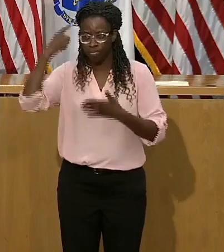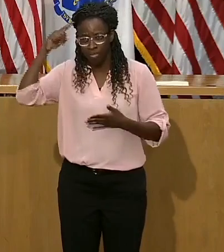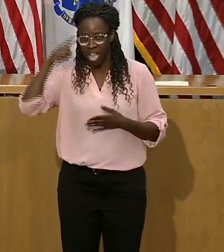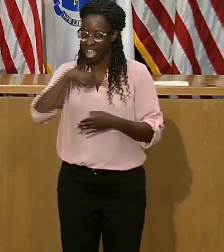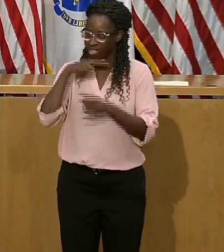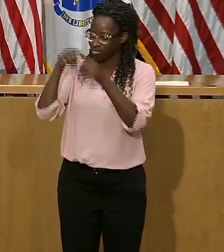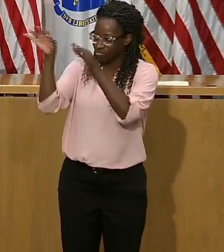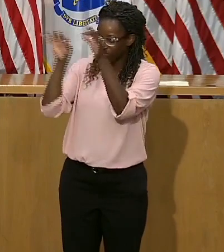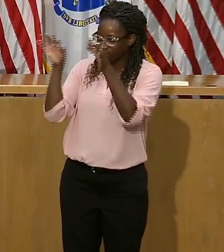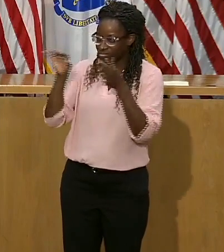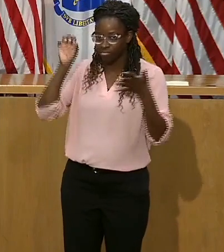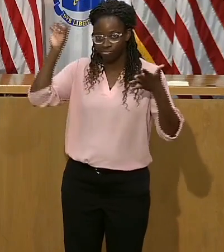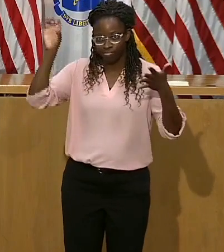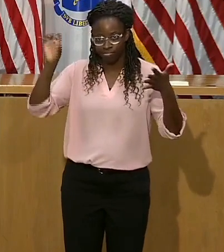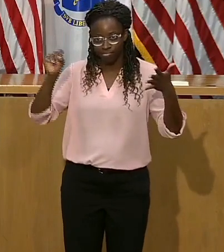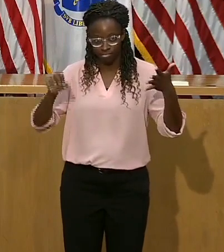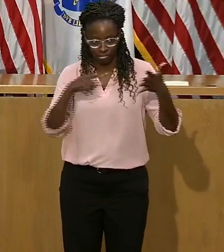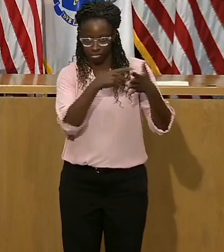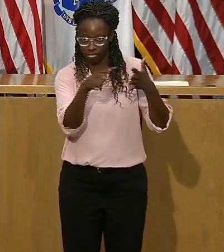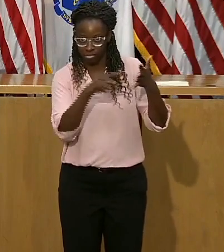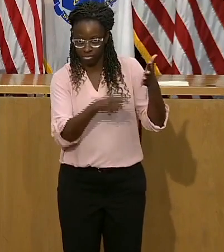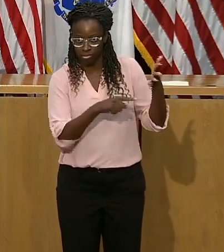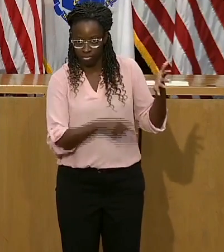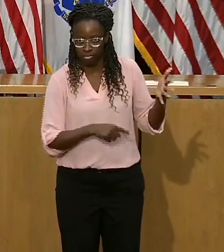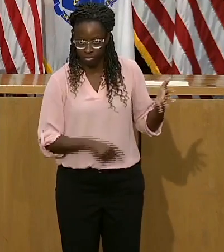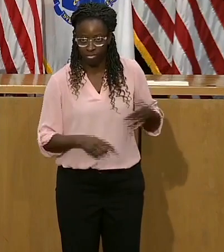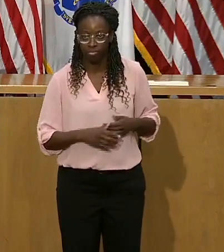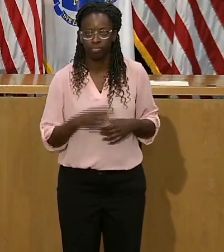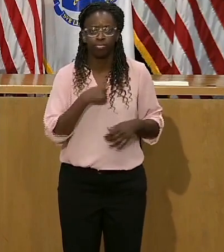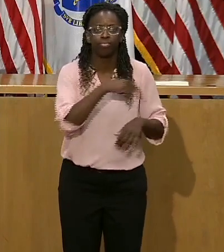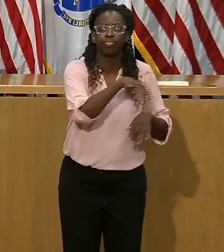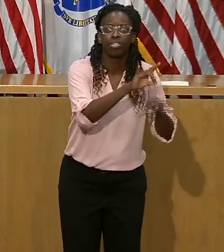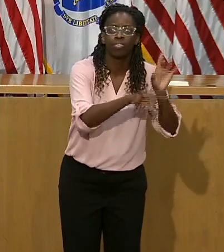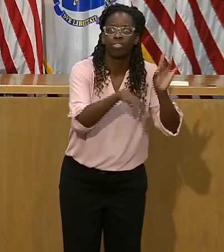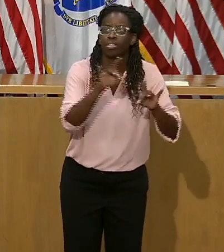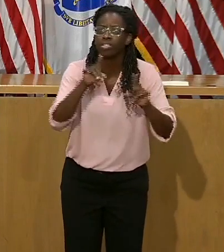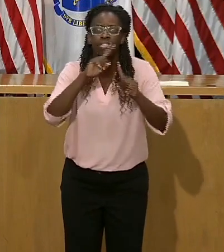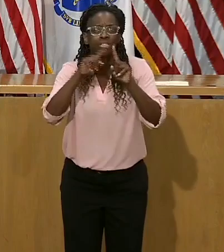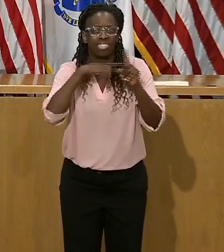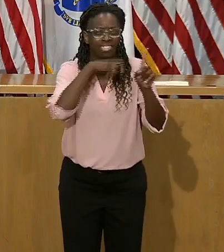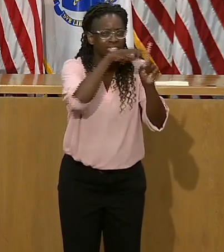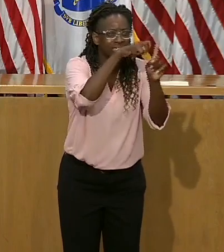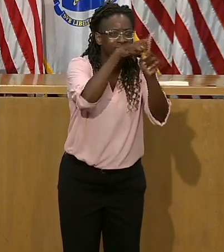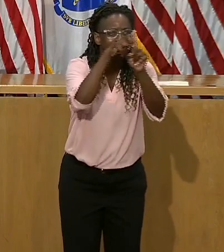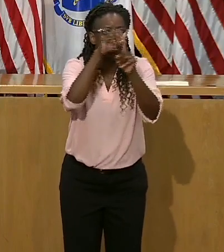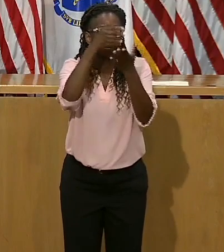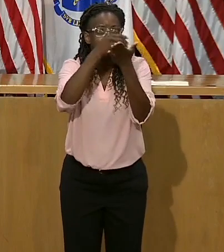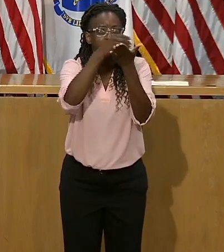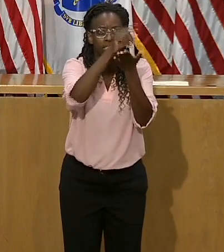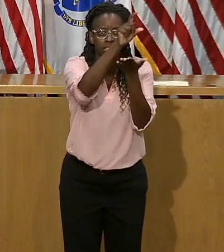$187 million through the Coronavirus Relief Fund, and the COVID supplemental budget was passed this summer,